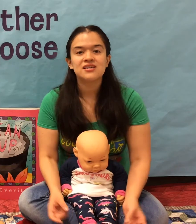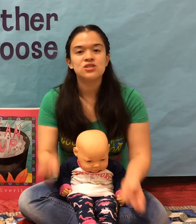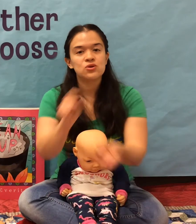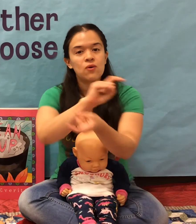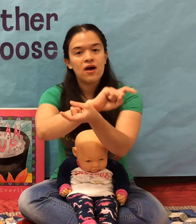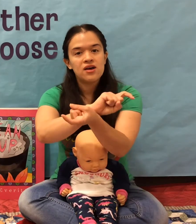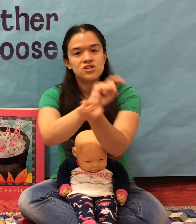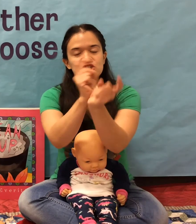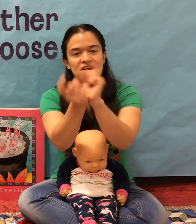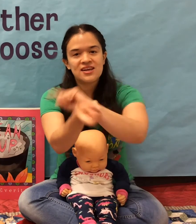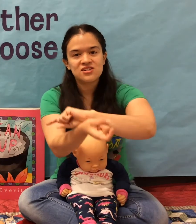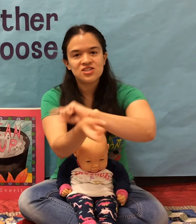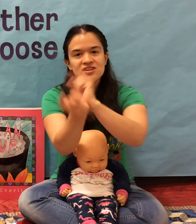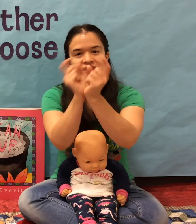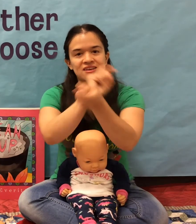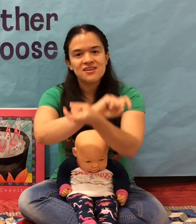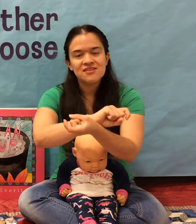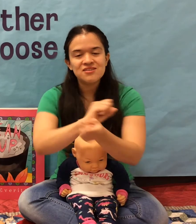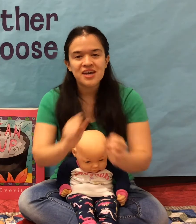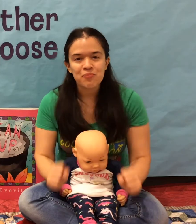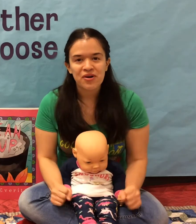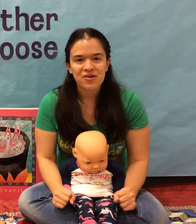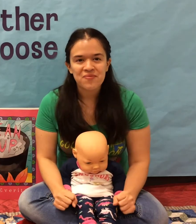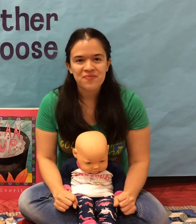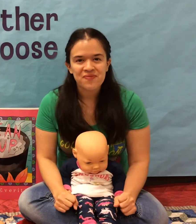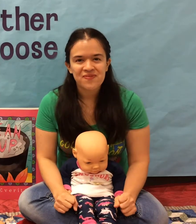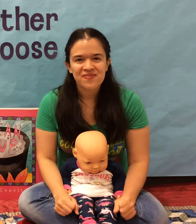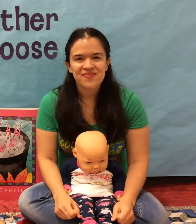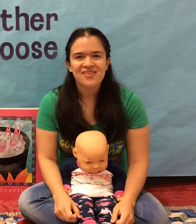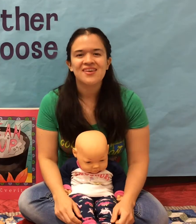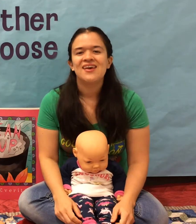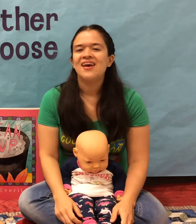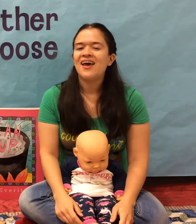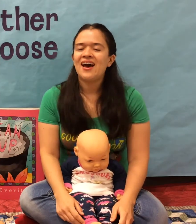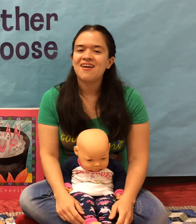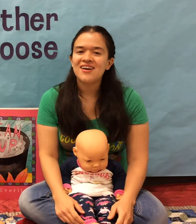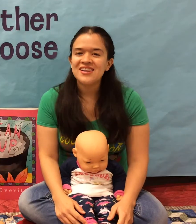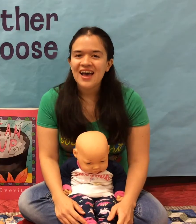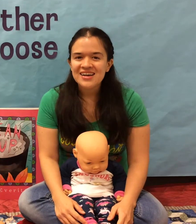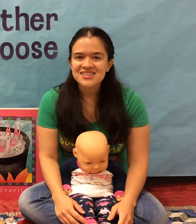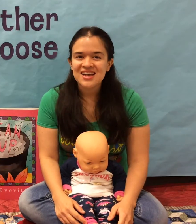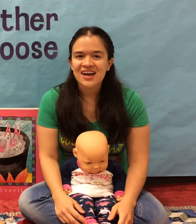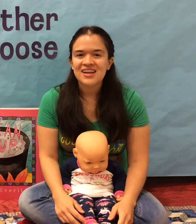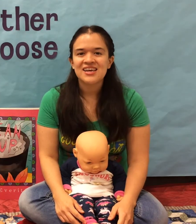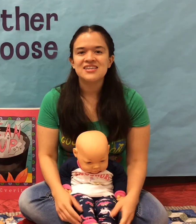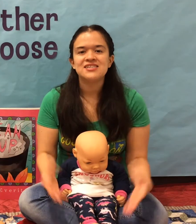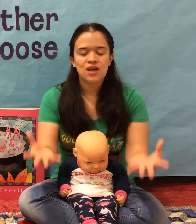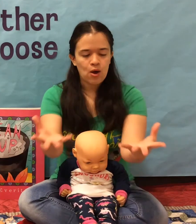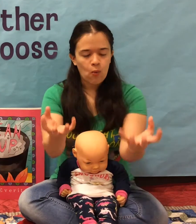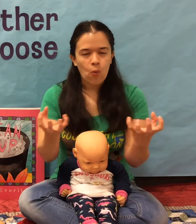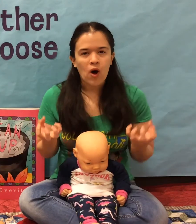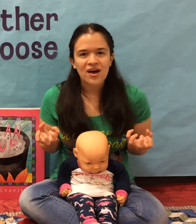to change their diaper. And our last sign is